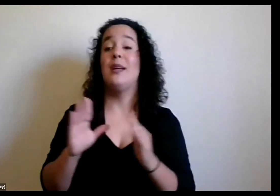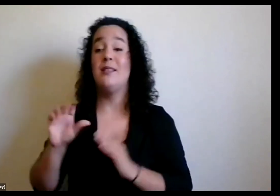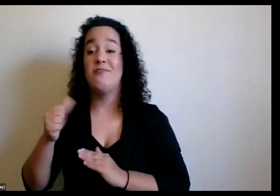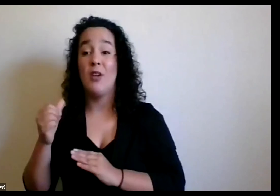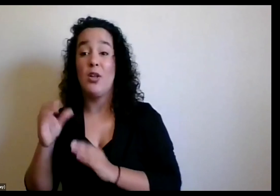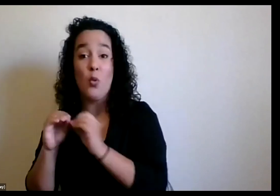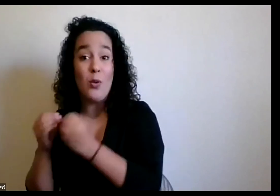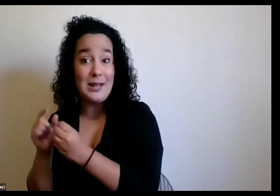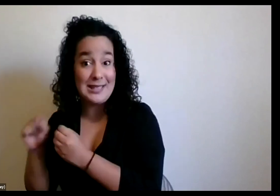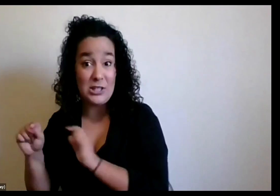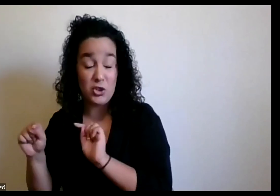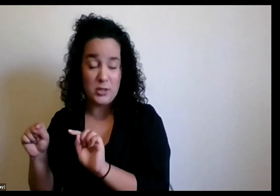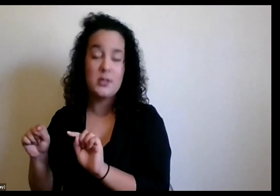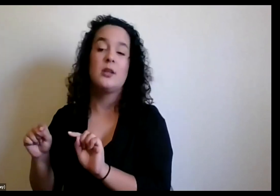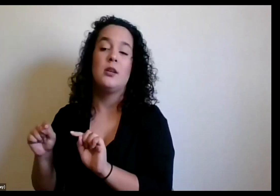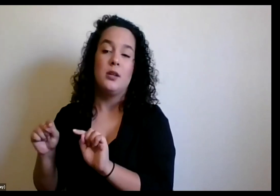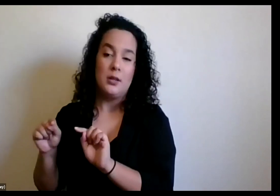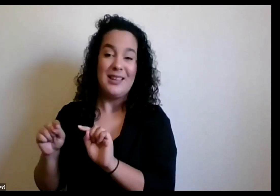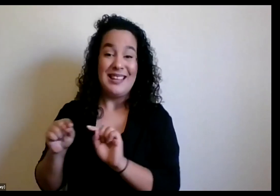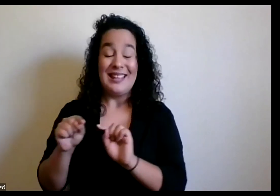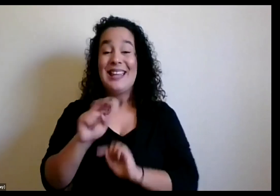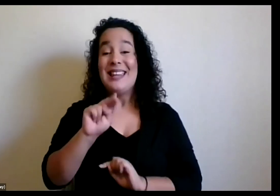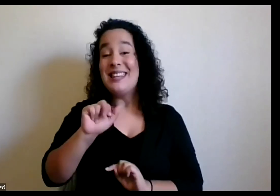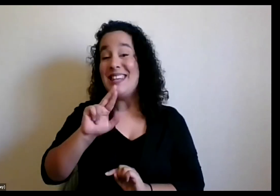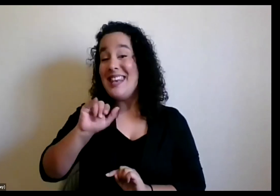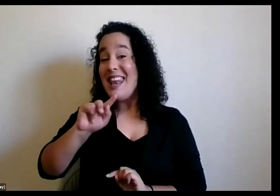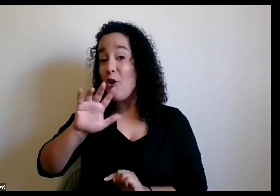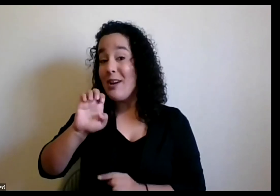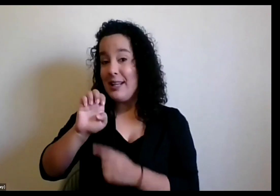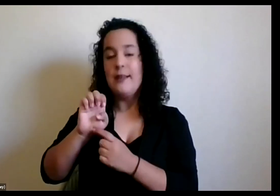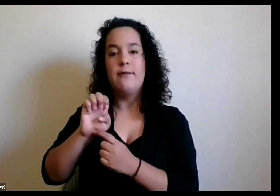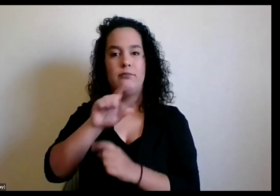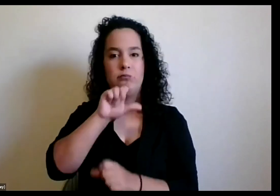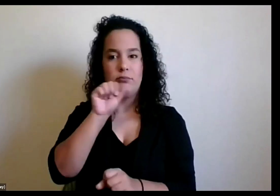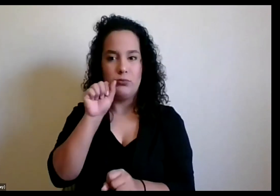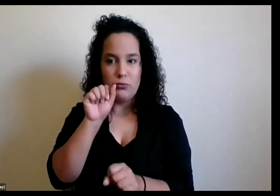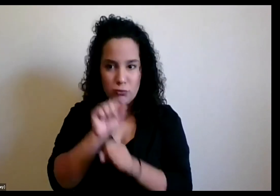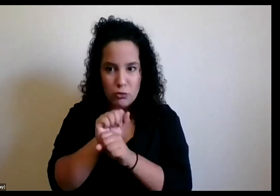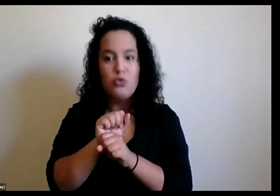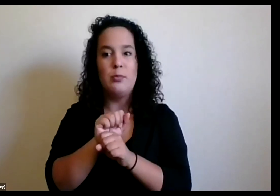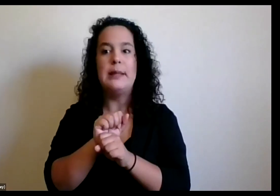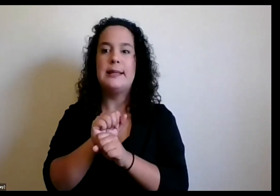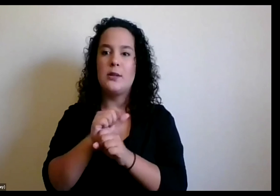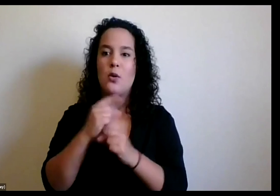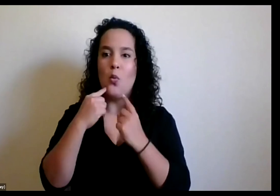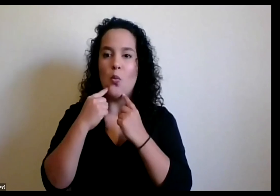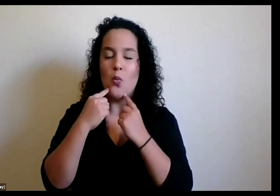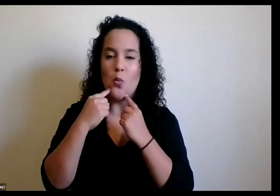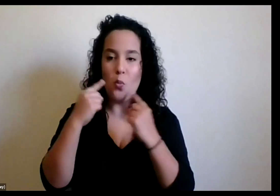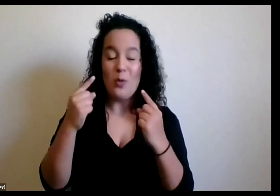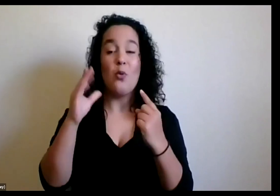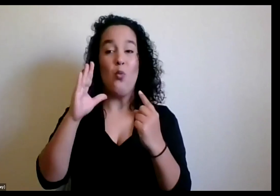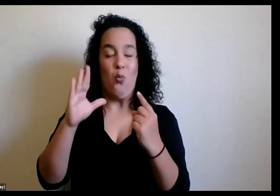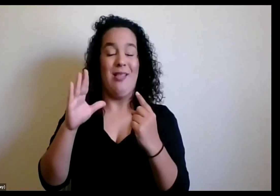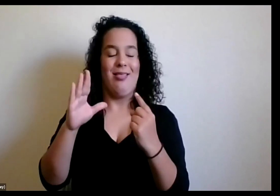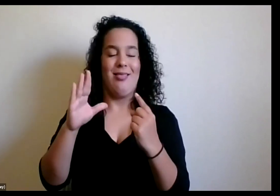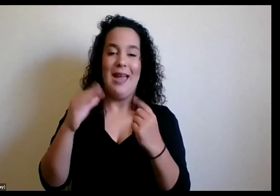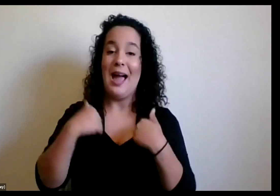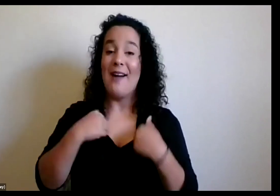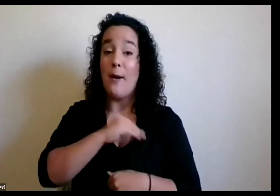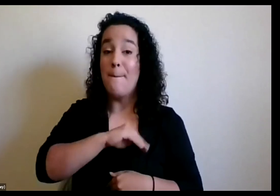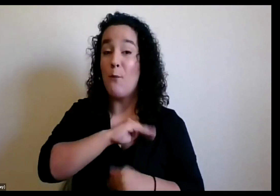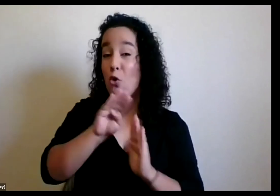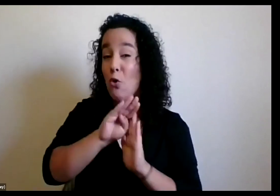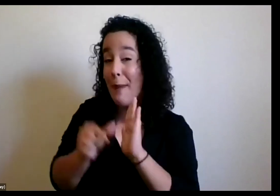constituency, narrative guarantees that your messaging has a moral backbone, right? Narrative gives your messaging a